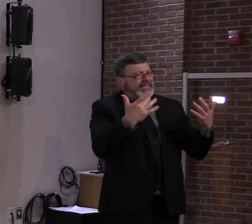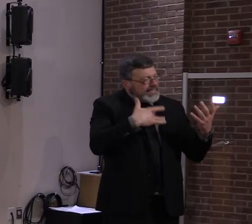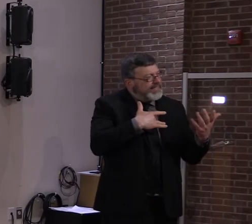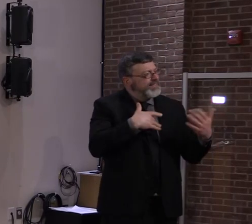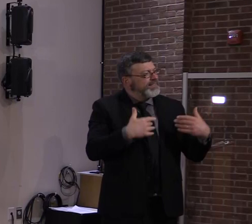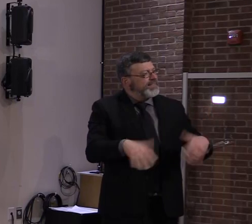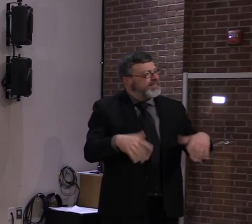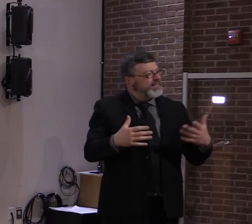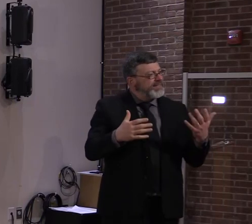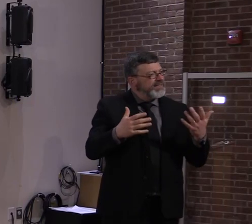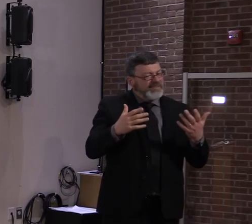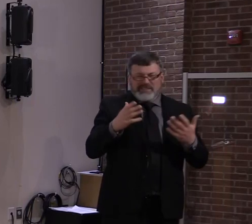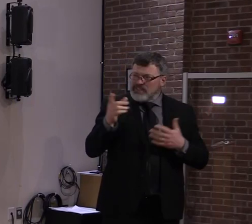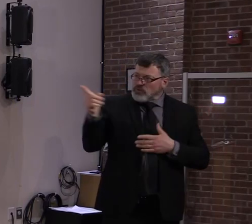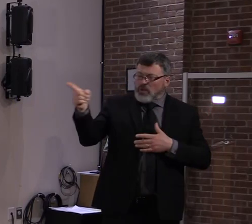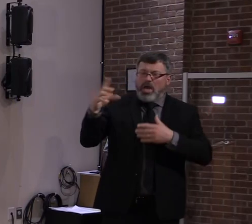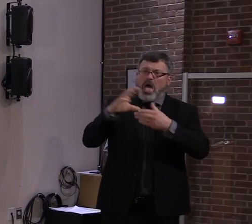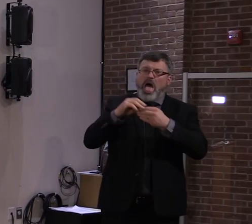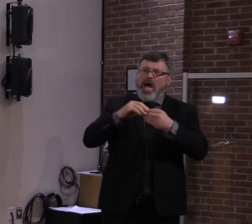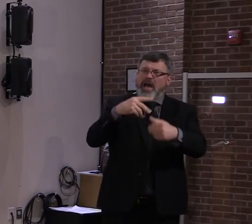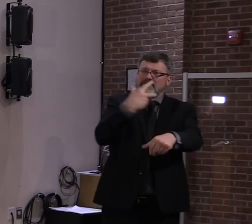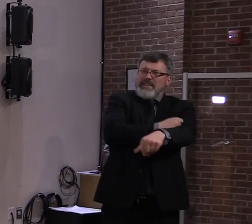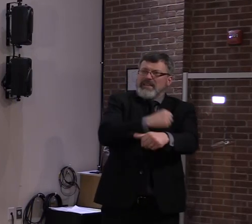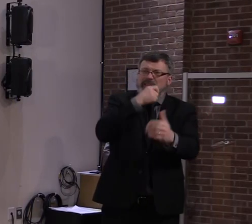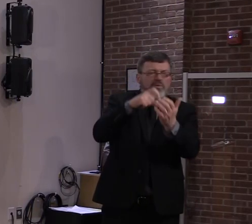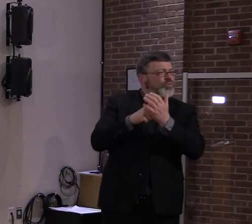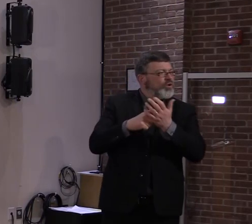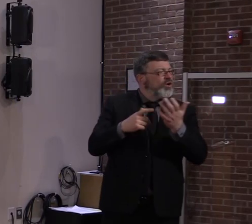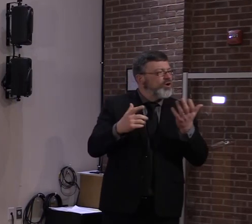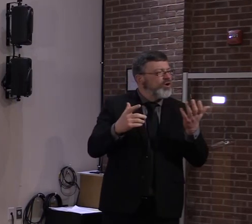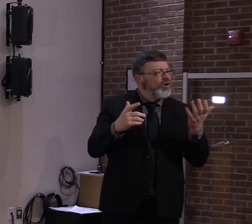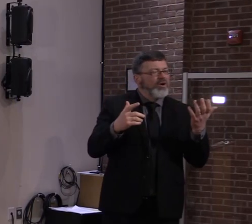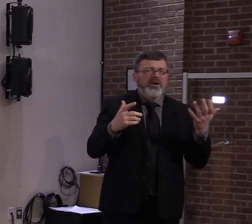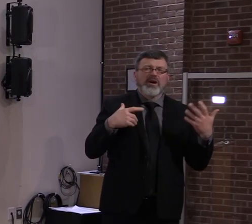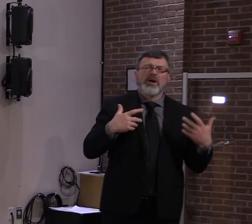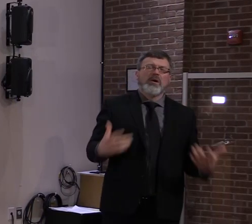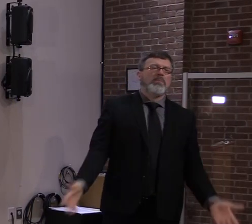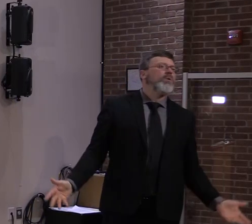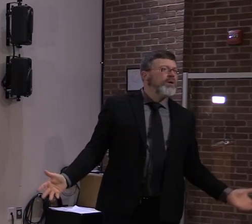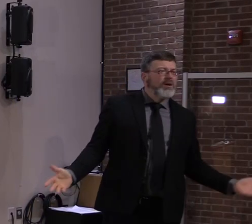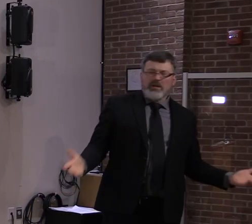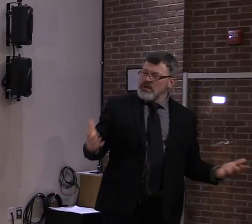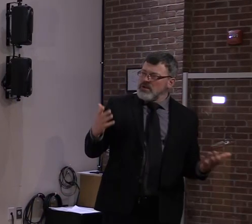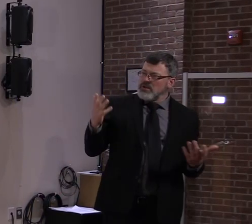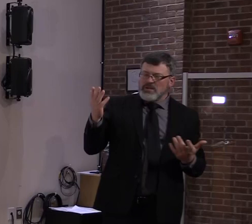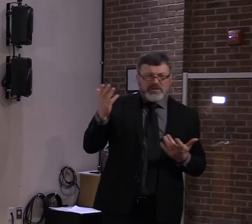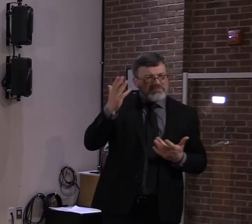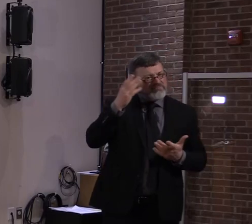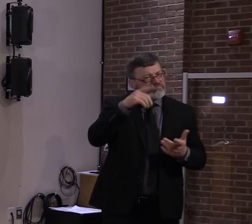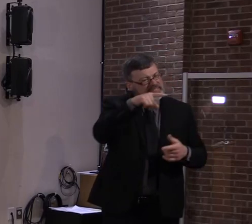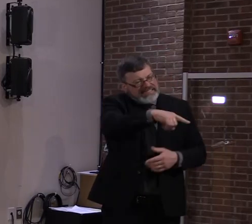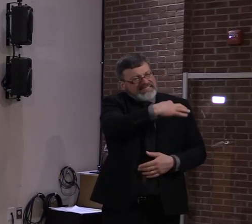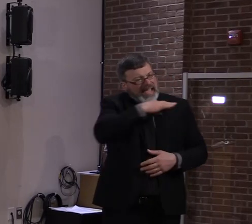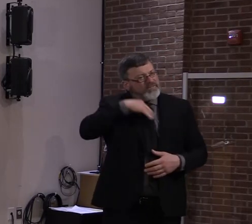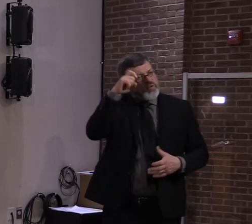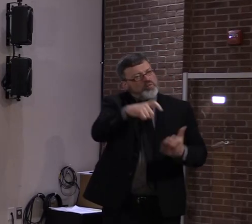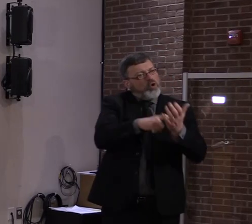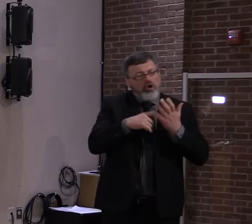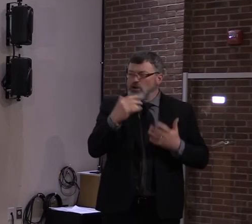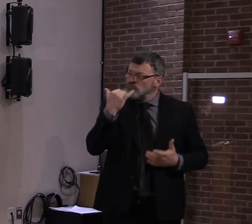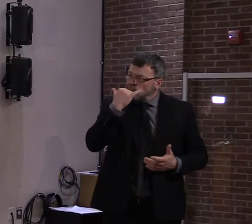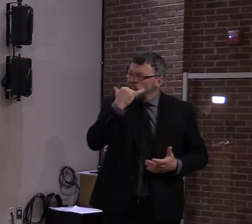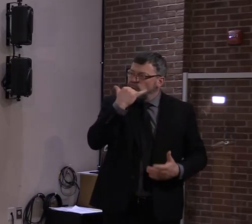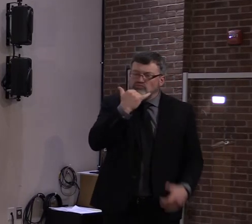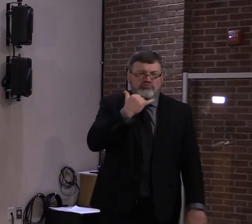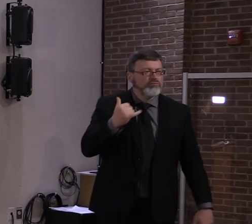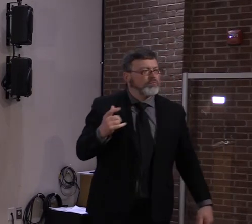staff, I'm wondering why and what your personal feelings are about this going forward. Yeah, JD, this is an area